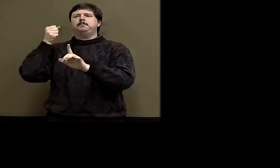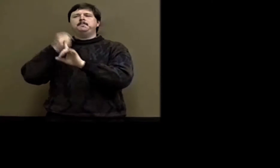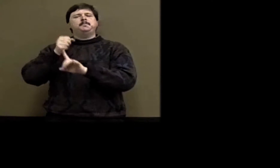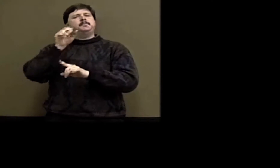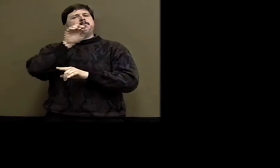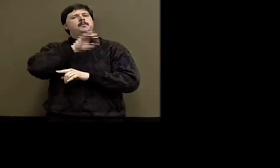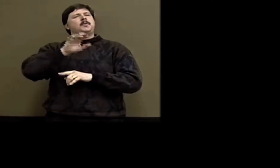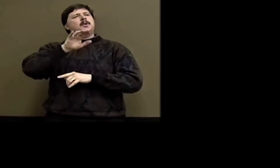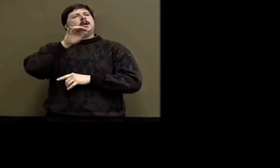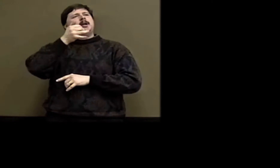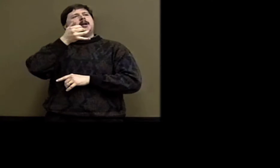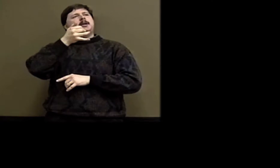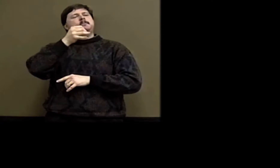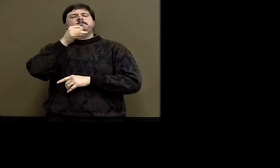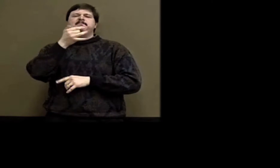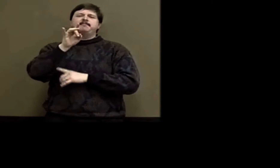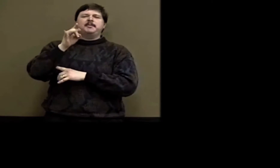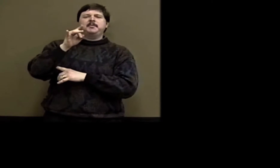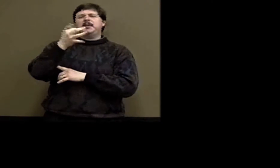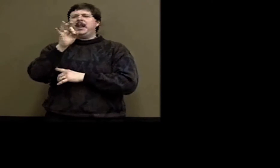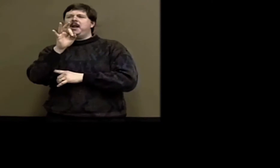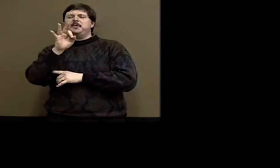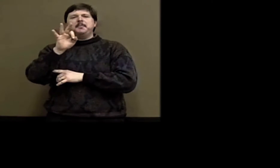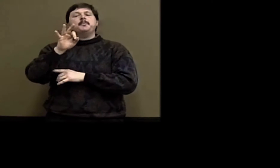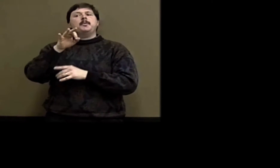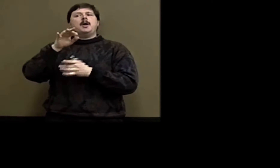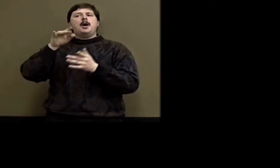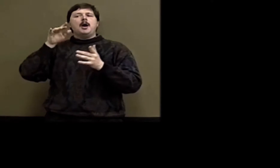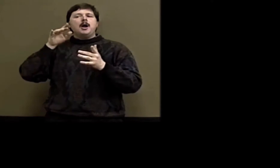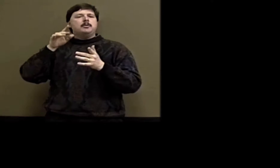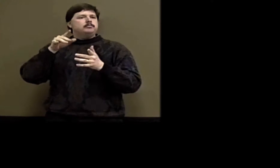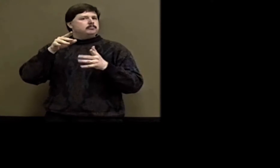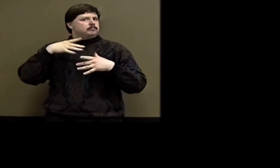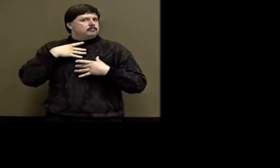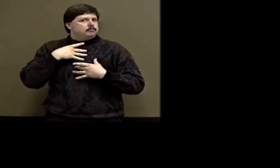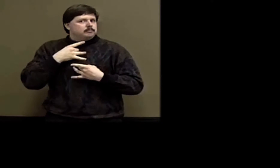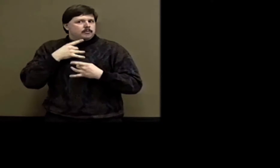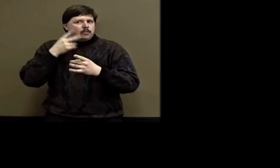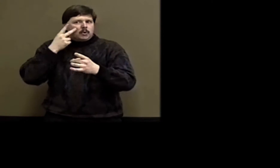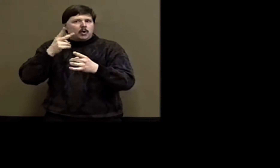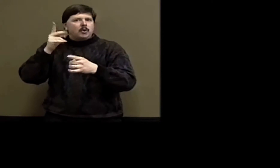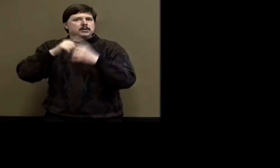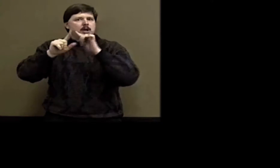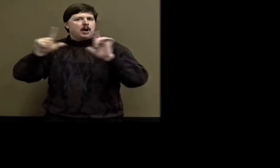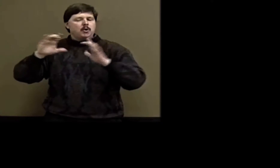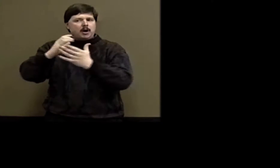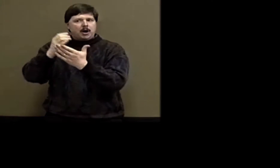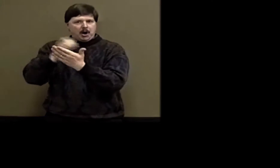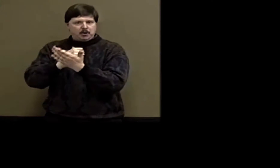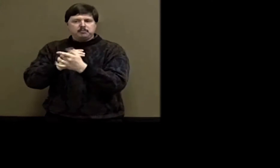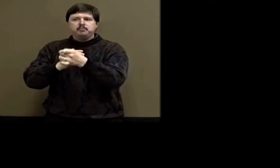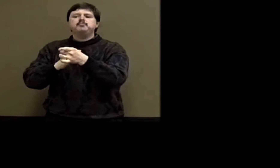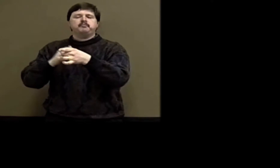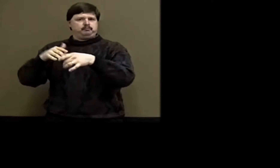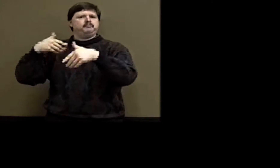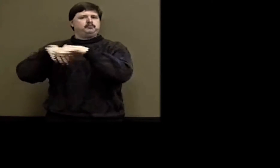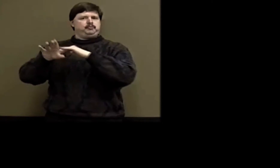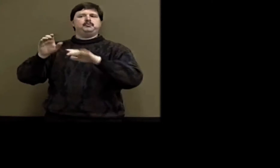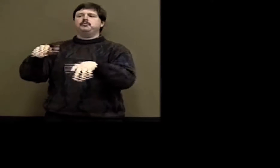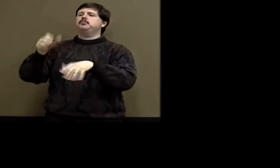I grew up speaking and listening to English. Then, suddenly, at the age of 18 or 19 years old, I came across a sign language course and it drew my